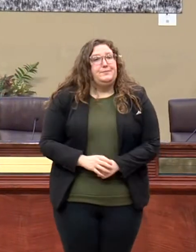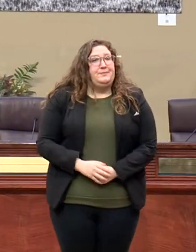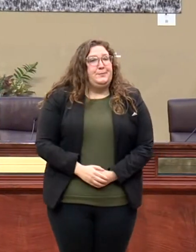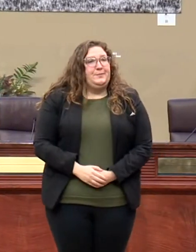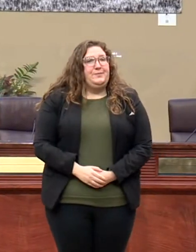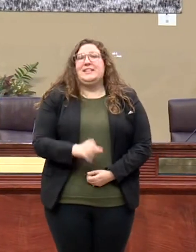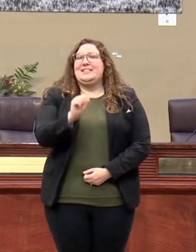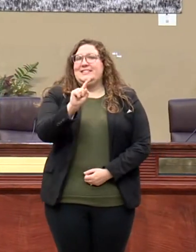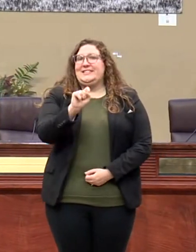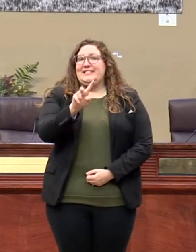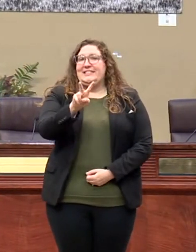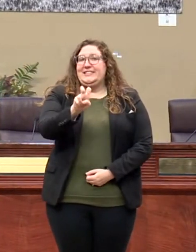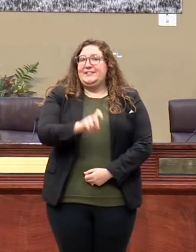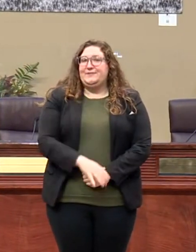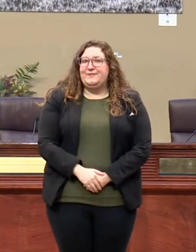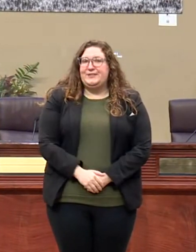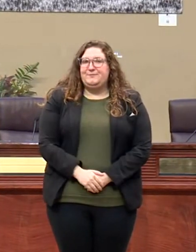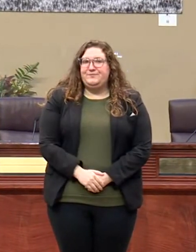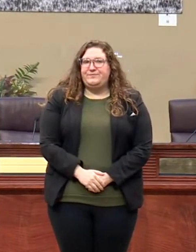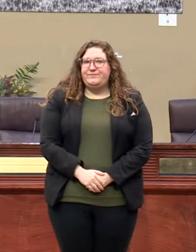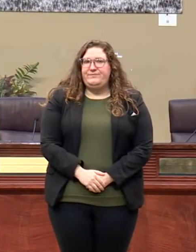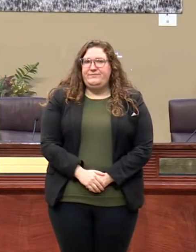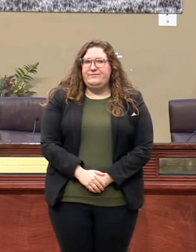Steve, who